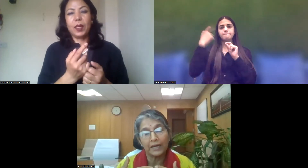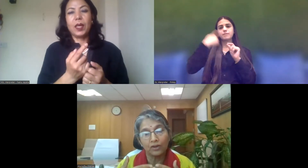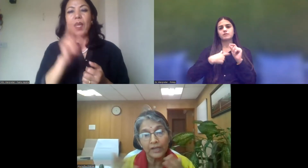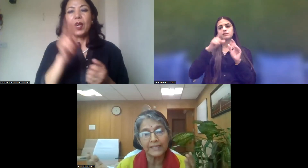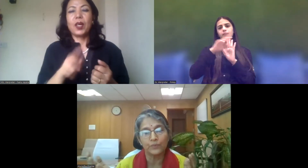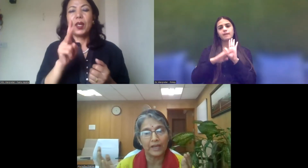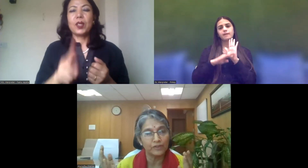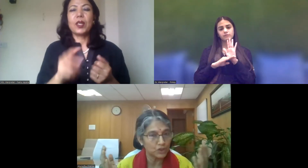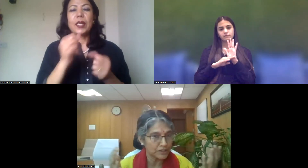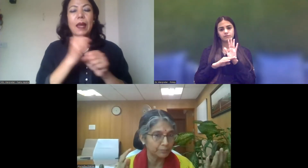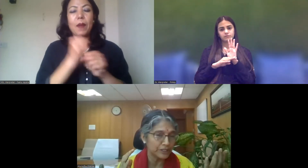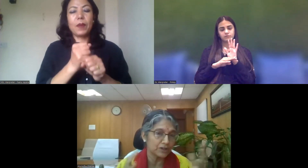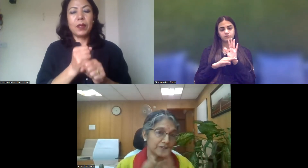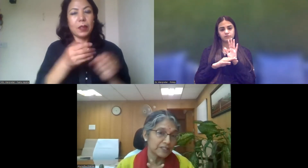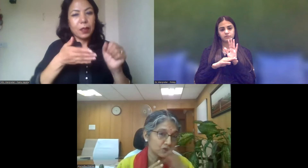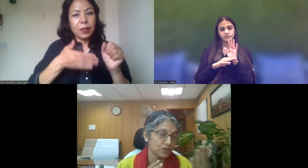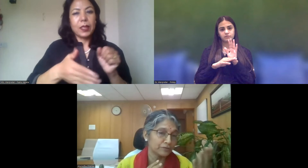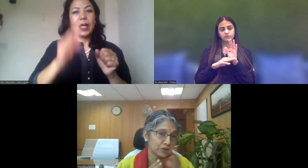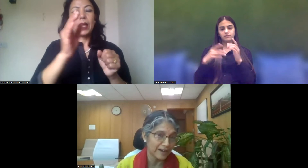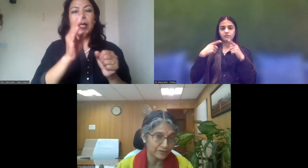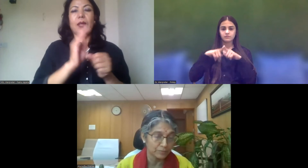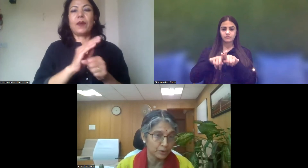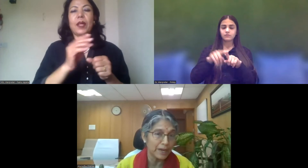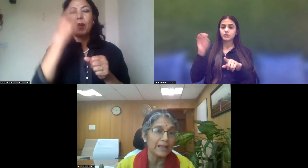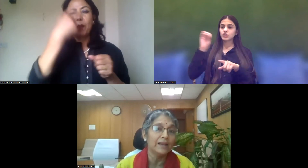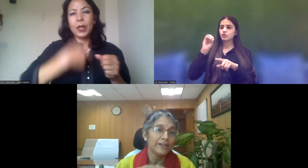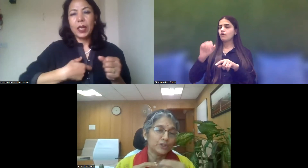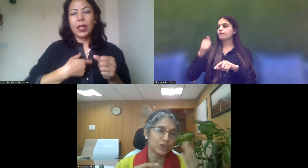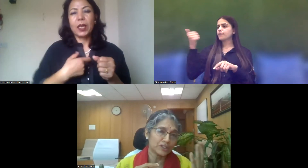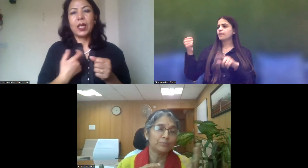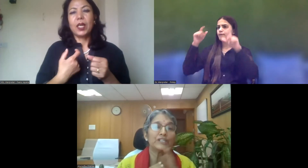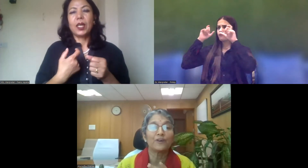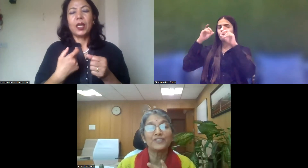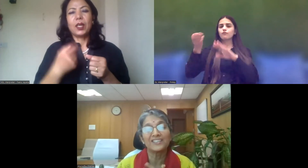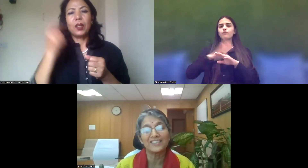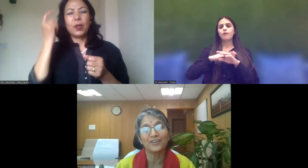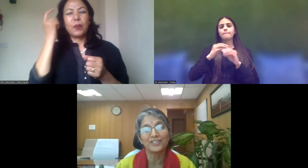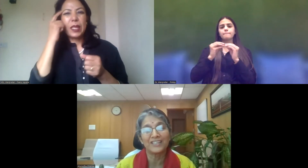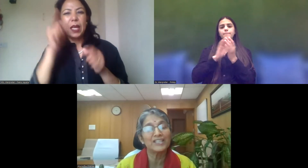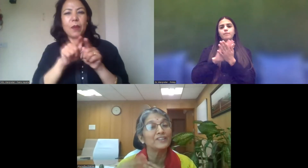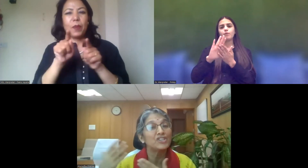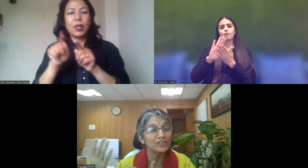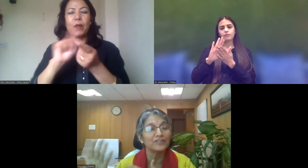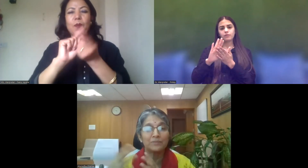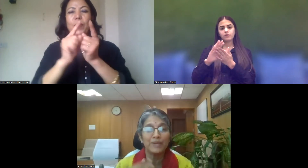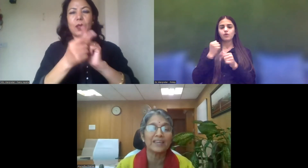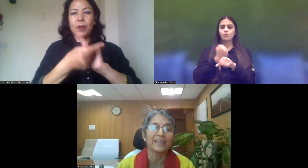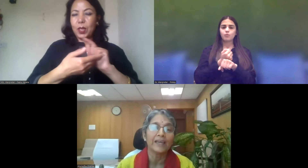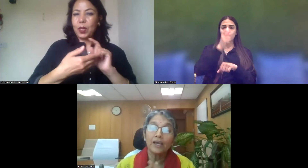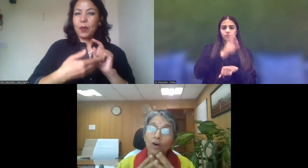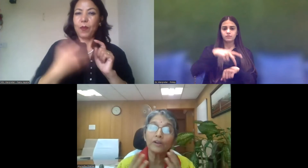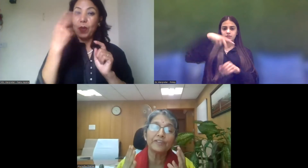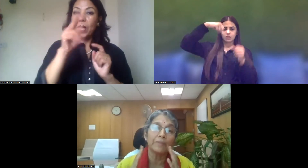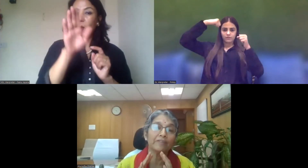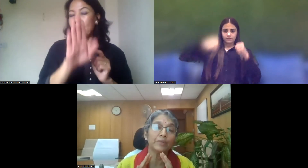my colleagues' way of. You saw some police officers, when you saw the photographs from Bhopal, you saw some police officers sitting on stage where the children were speaking,